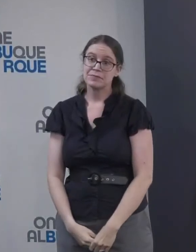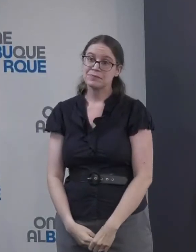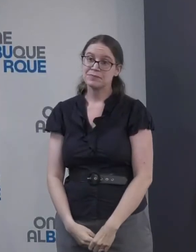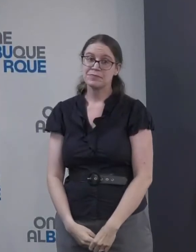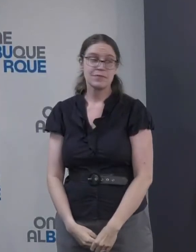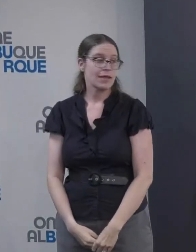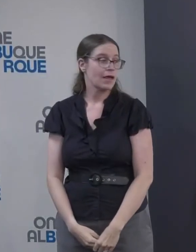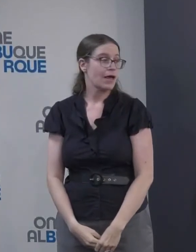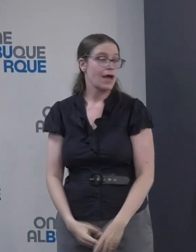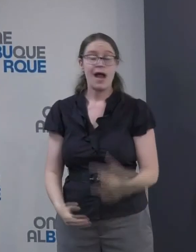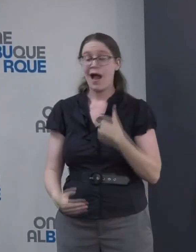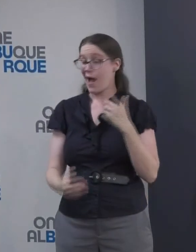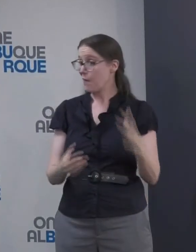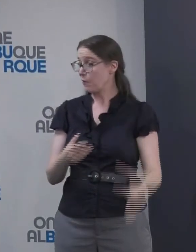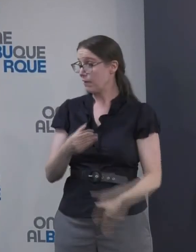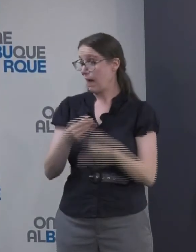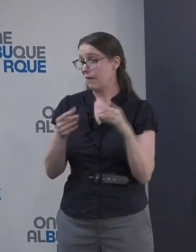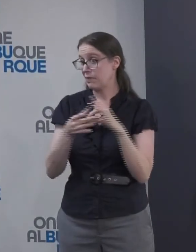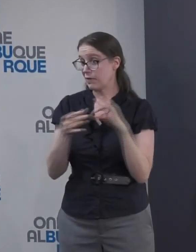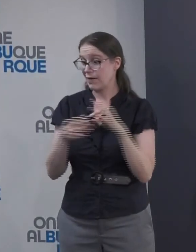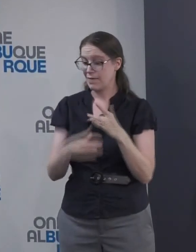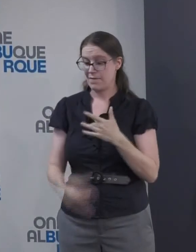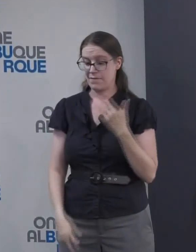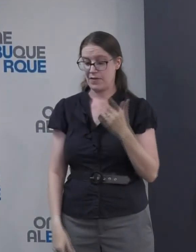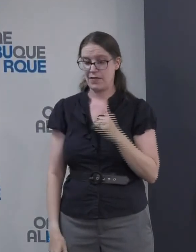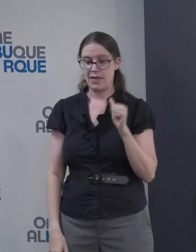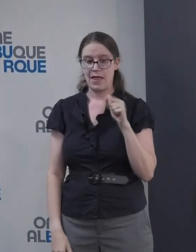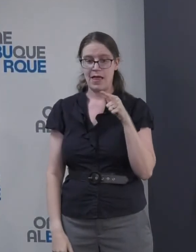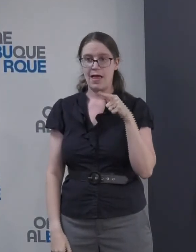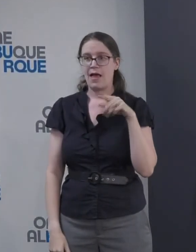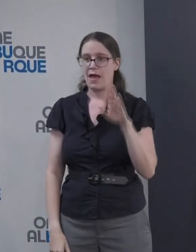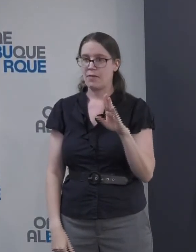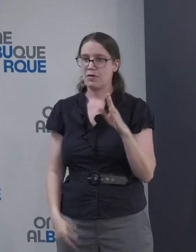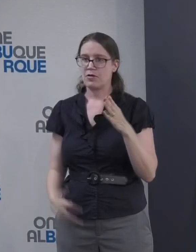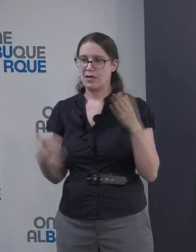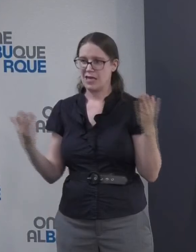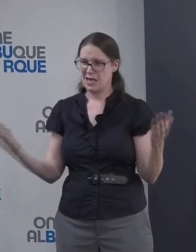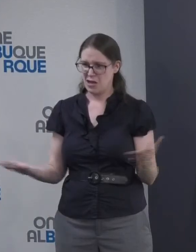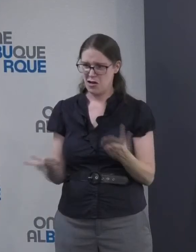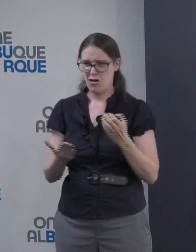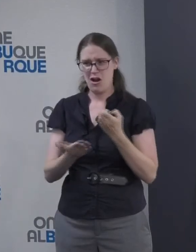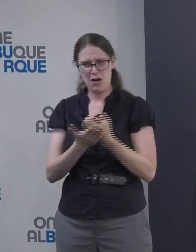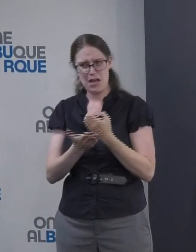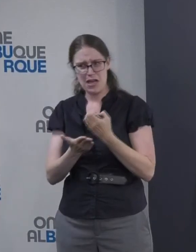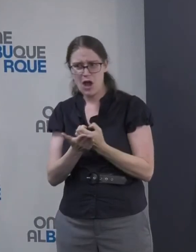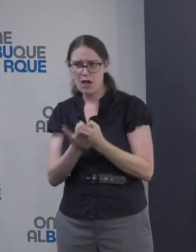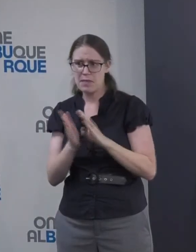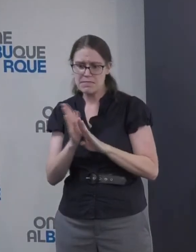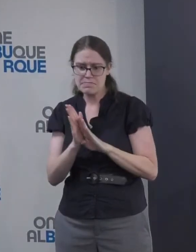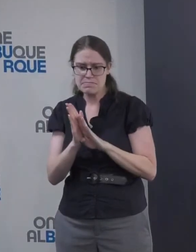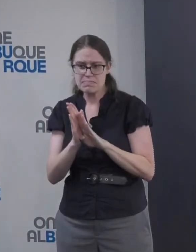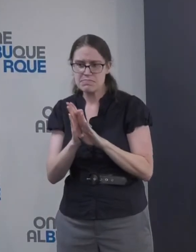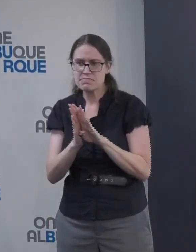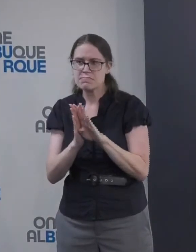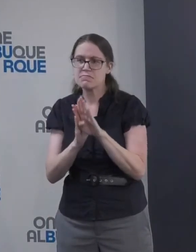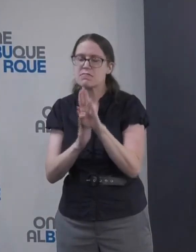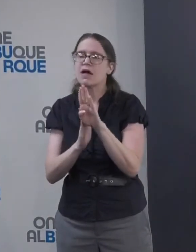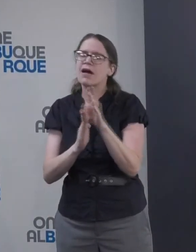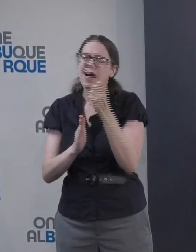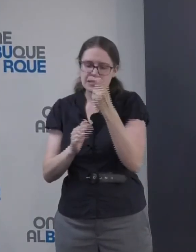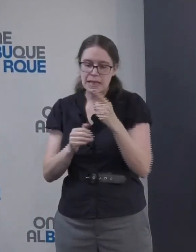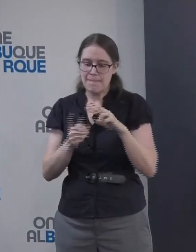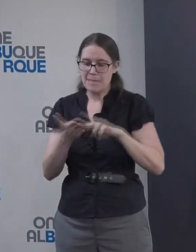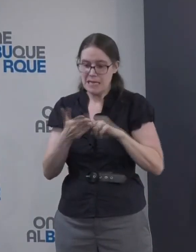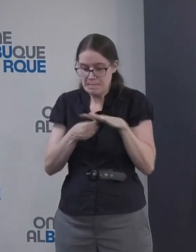Good stuff, too. I would just add that I think Albuquerque's thesis is strong in terms of economic development. And when I say Albuquerque, I mean the